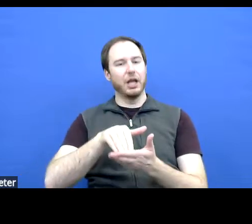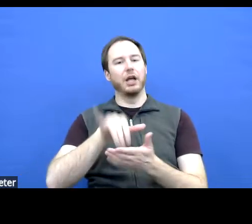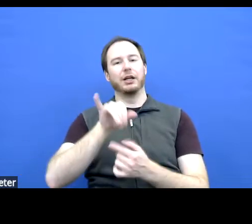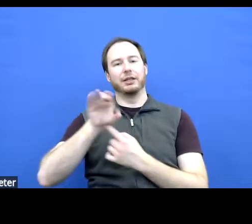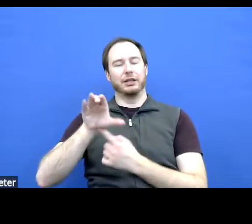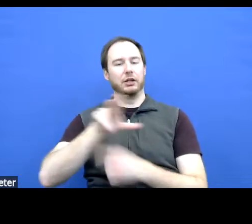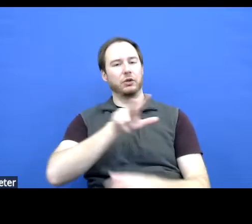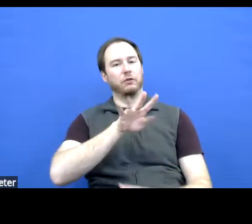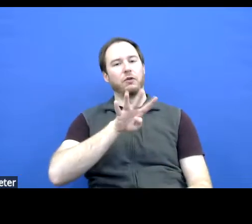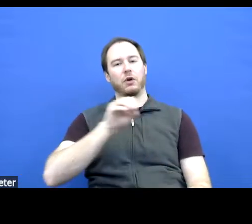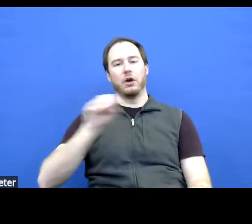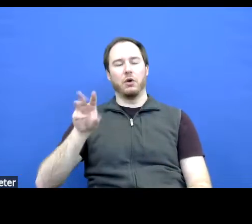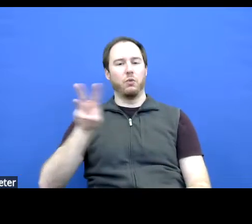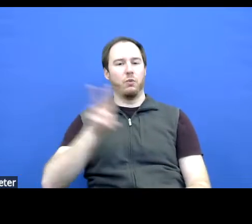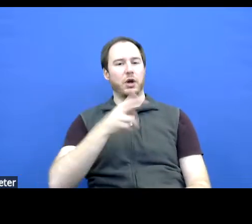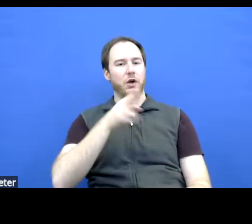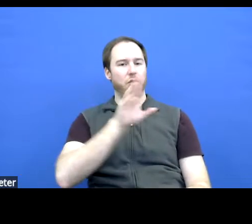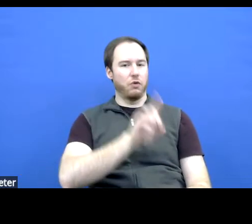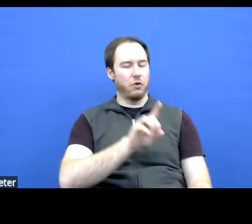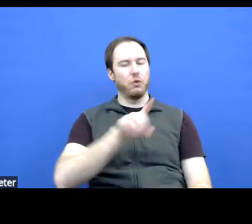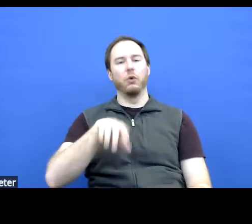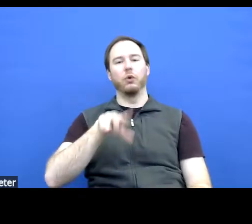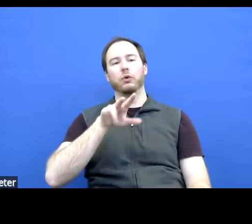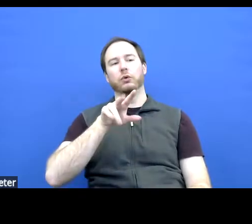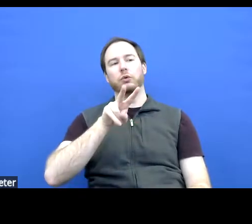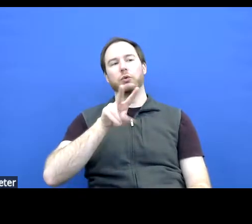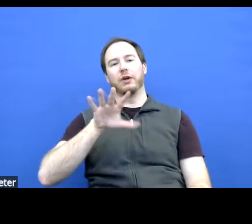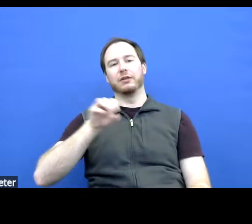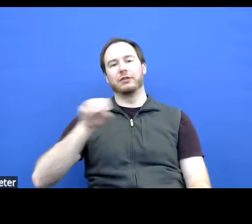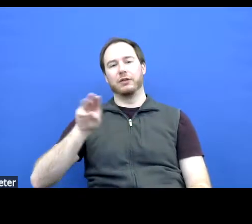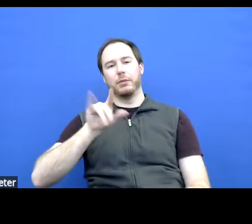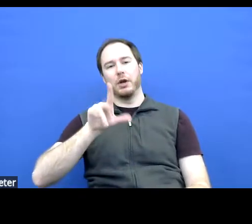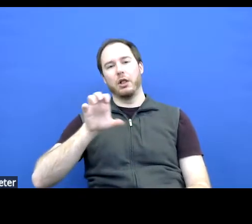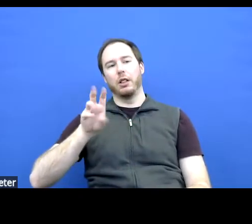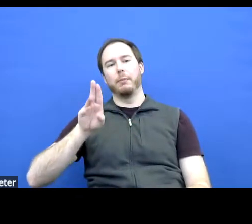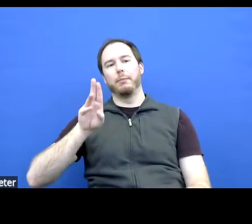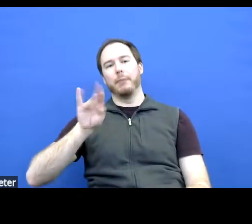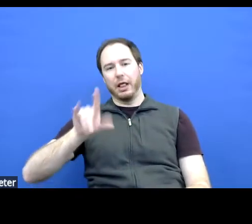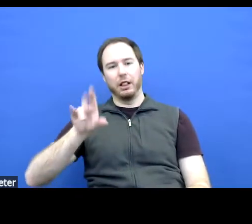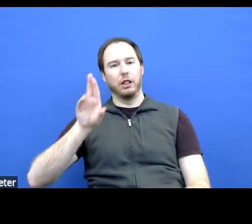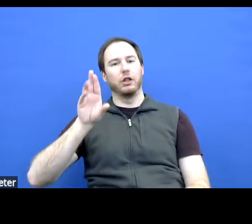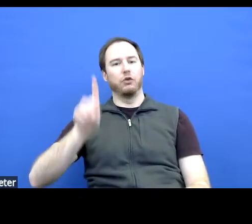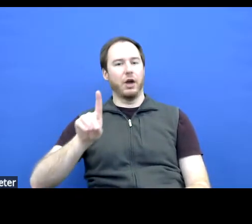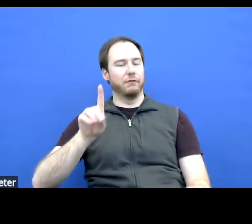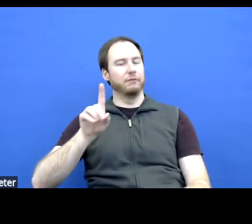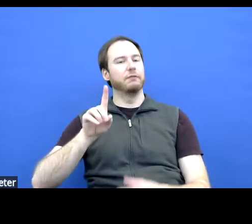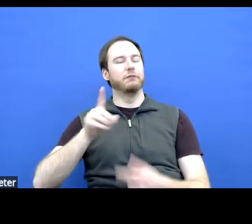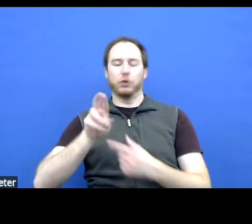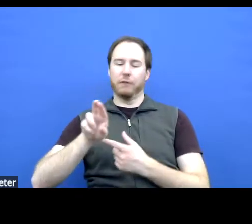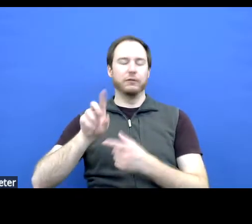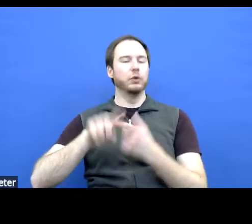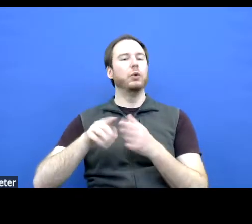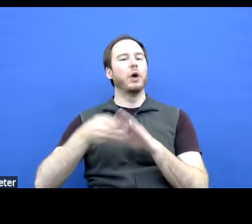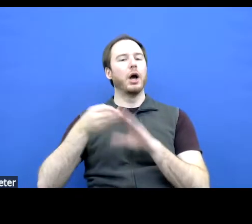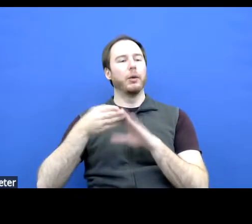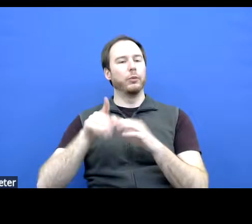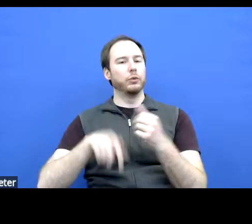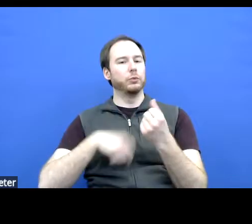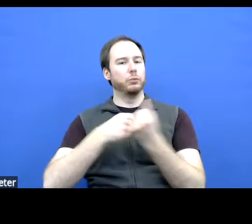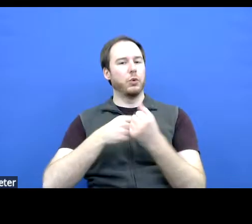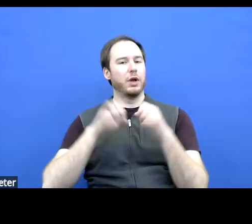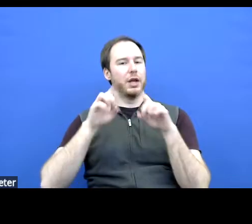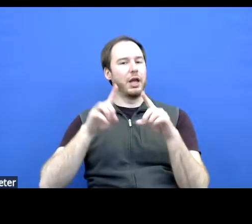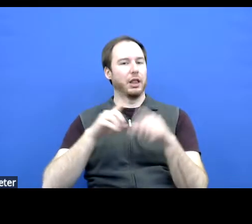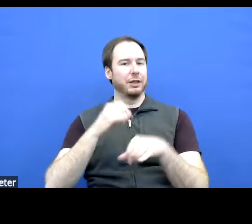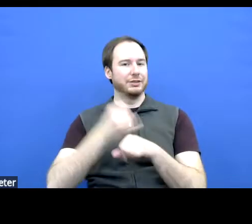Incorporated, 3400 West Henrietta Road and 25 Miracle Mile Drive to operate a supportive educational